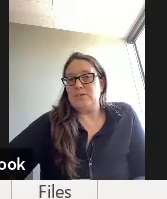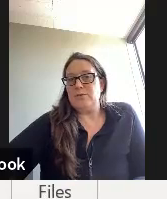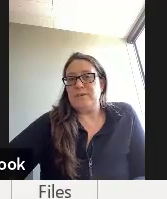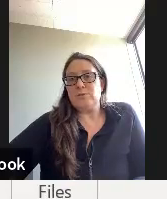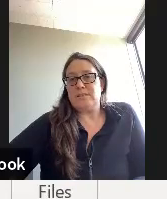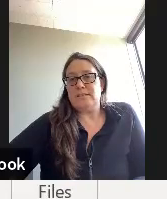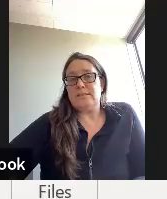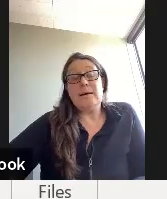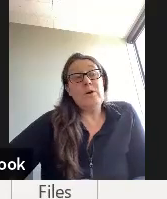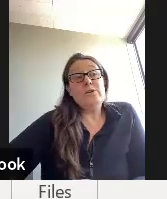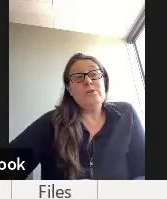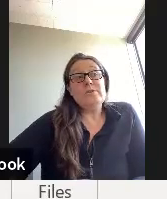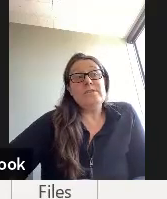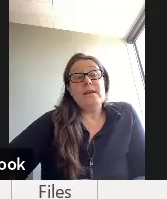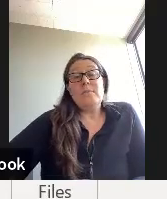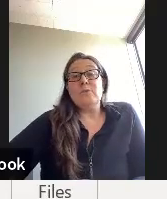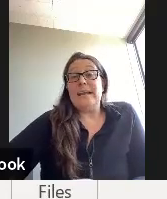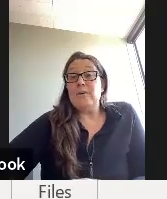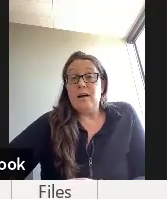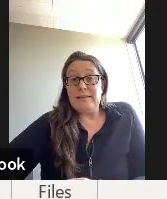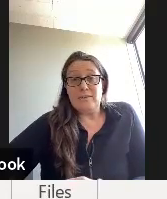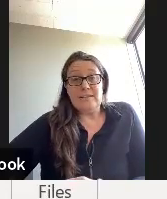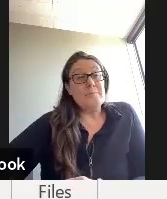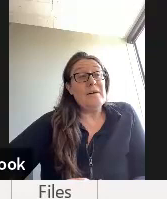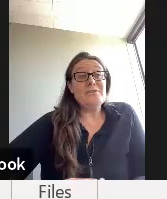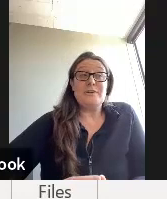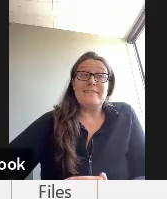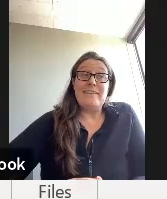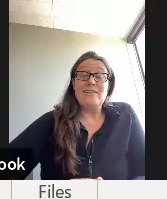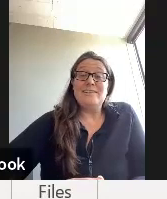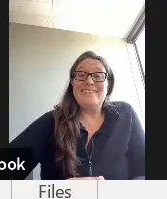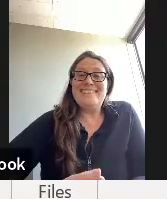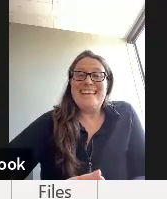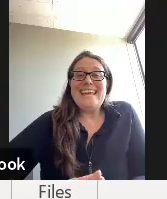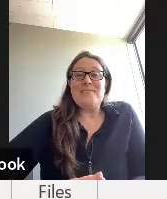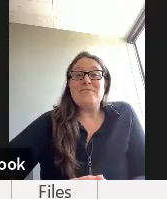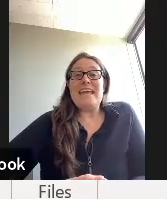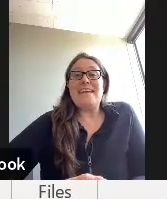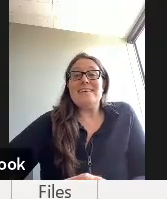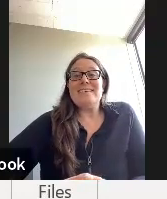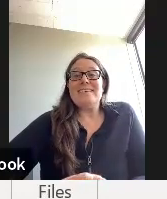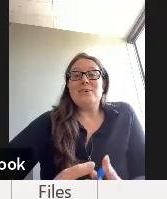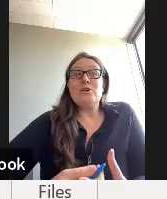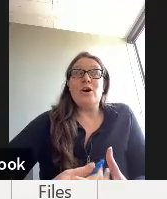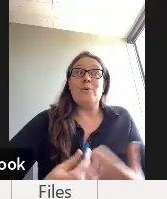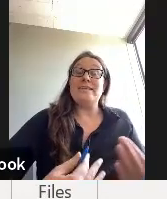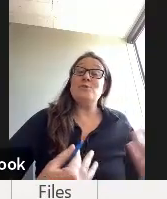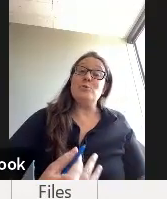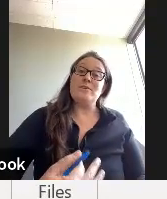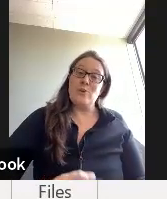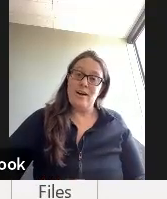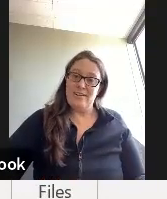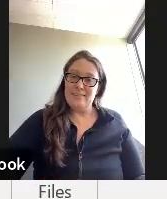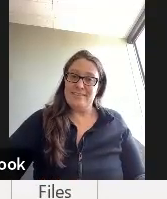back to resources. Someone whose blood alcohol level is above a certain level, if they go